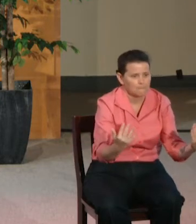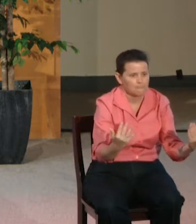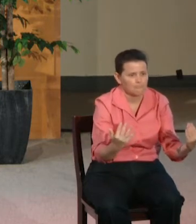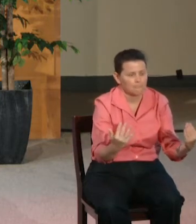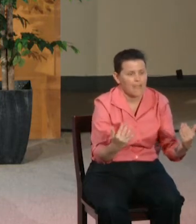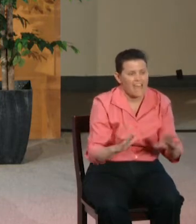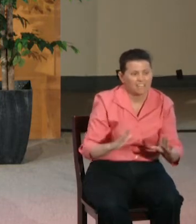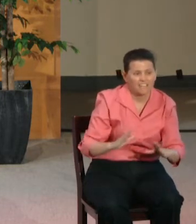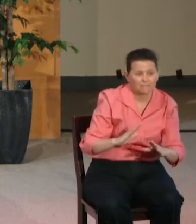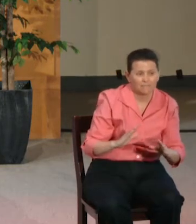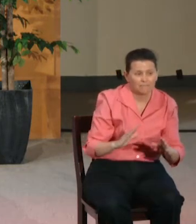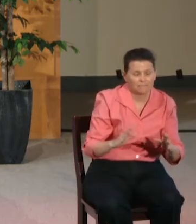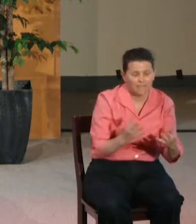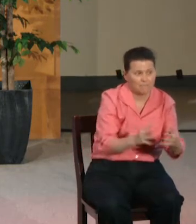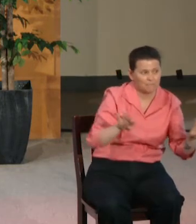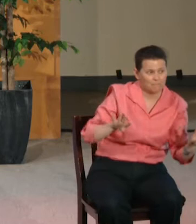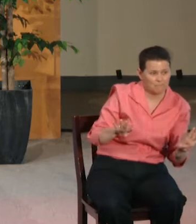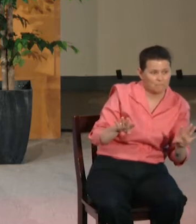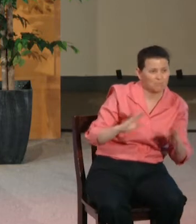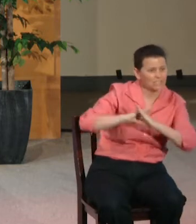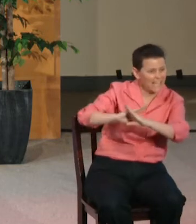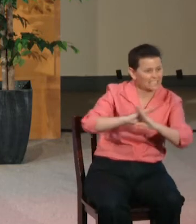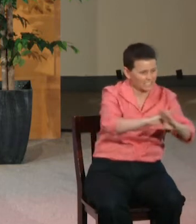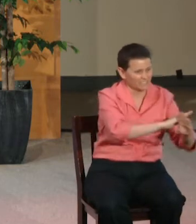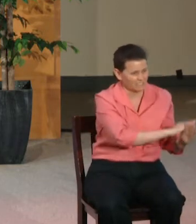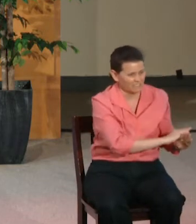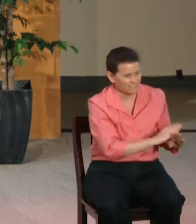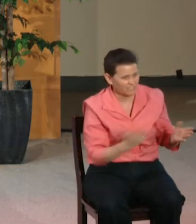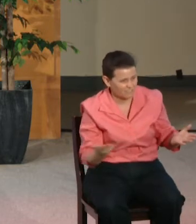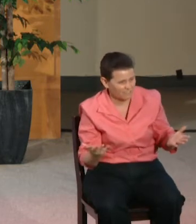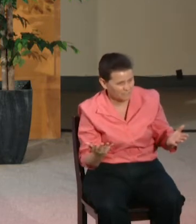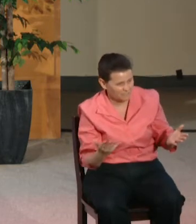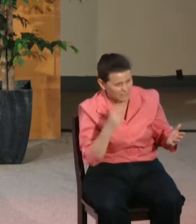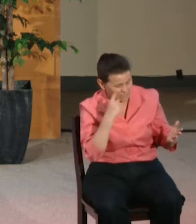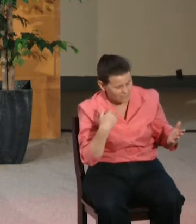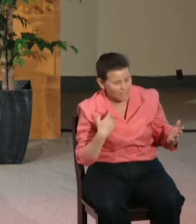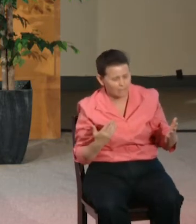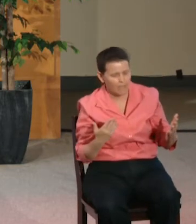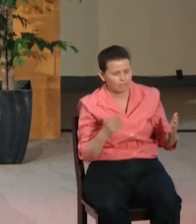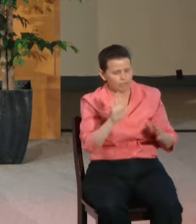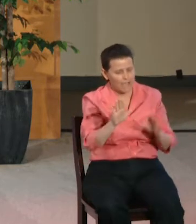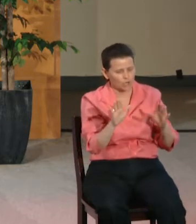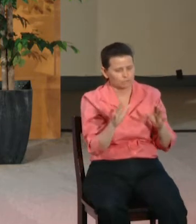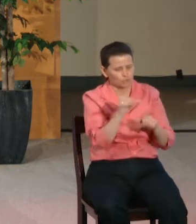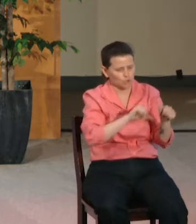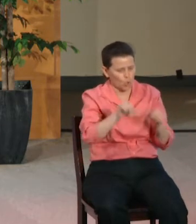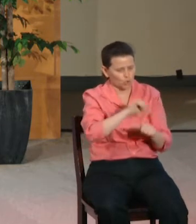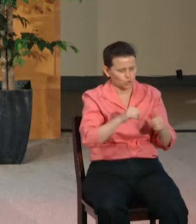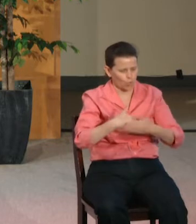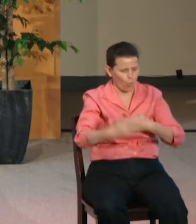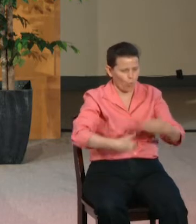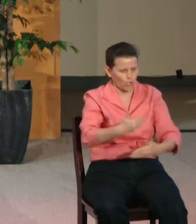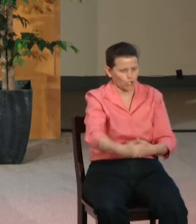and they prevented that. It's like, wow, man, they have worked all of this out in their social order over the course